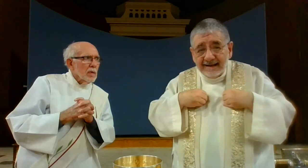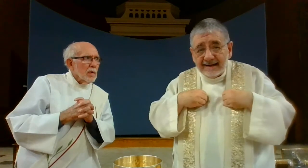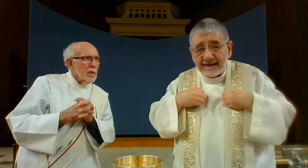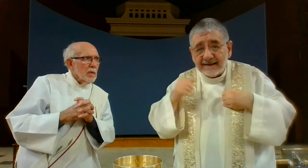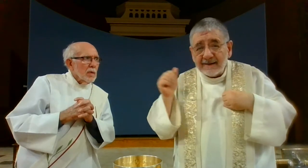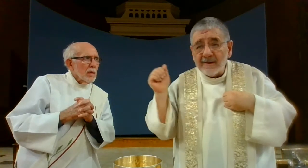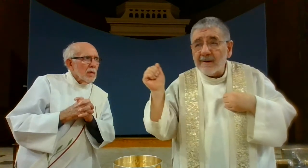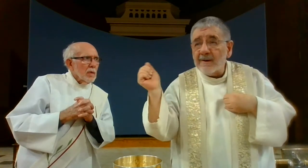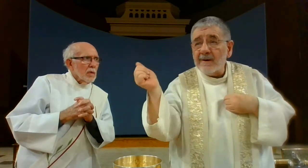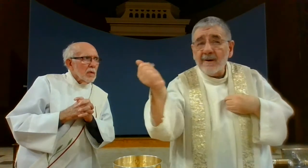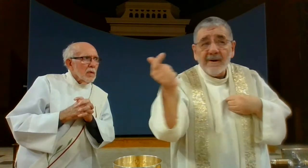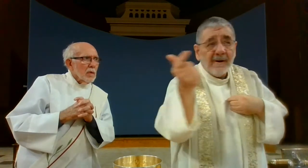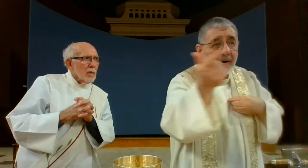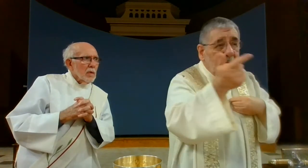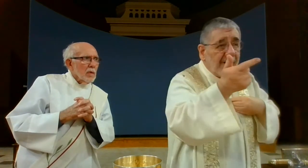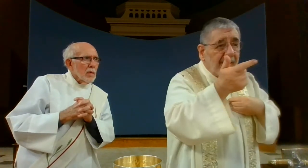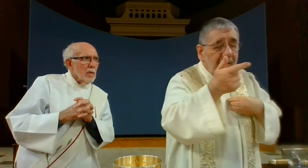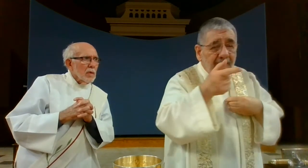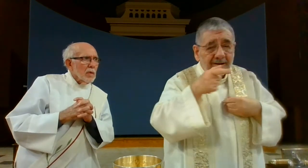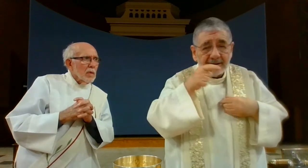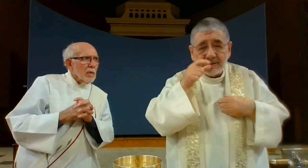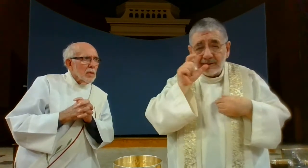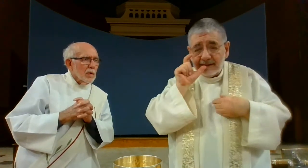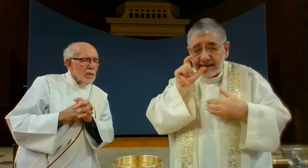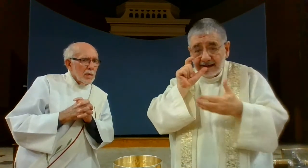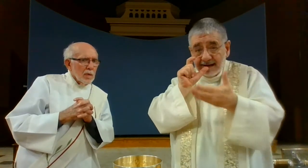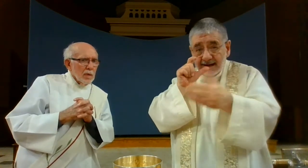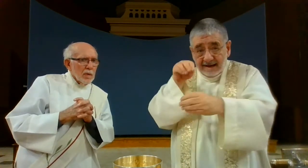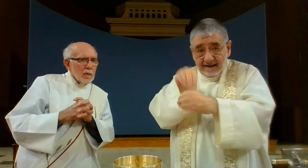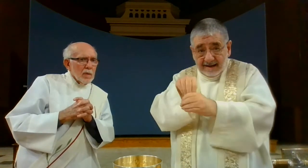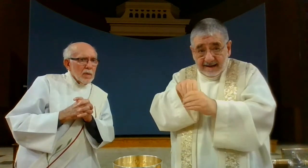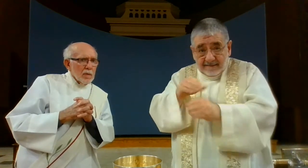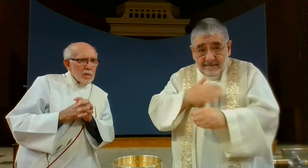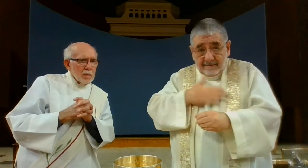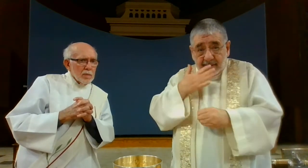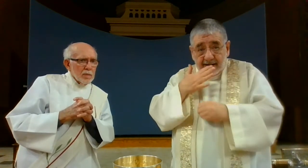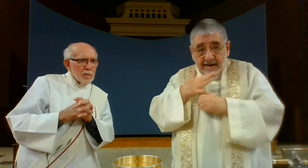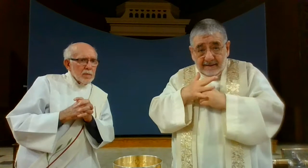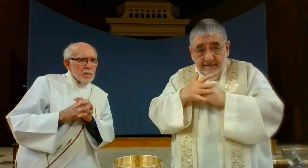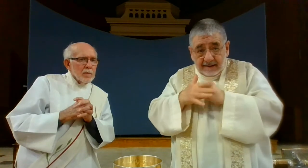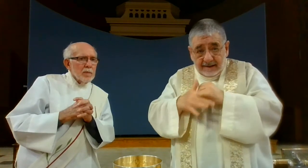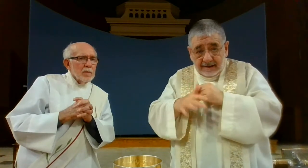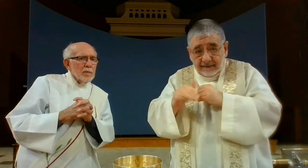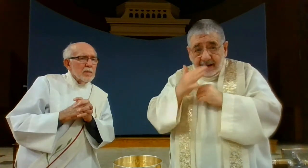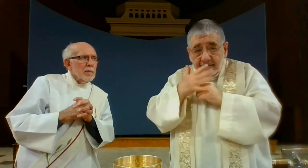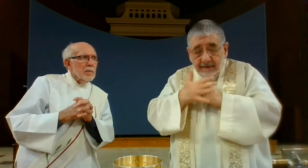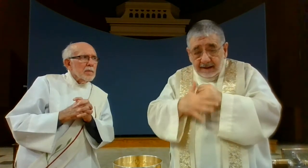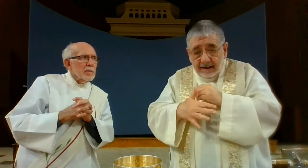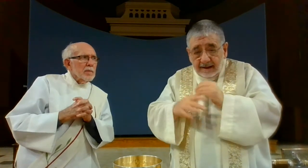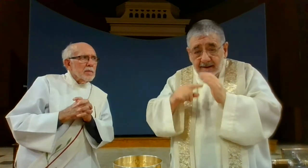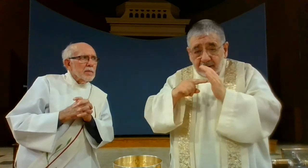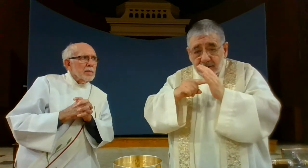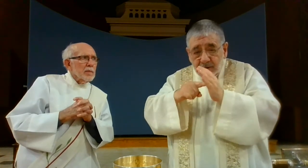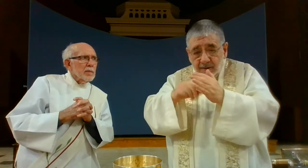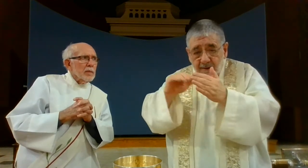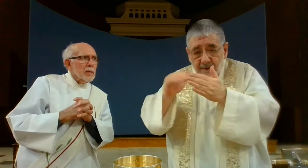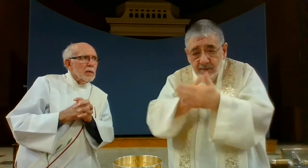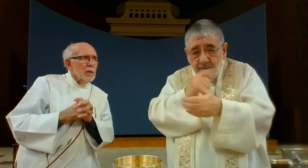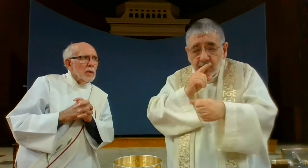take this, all of you, and drink from it, for this is the chalice of my blood,